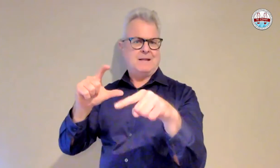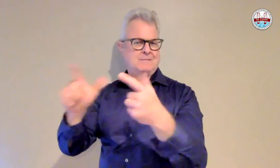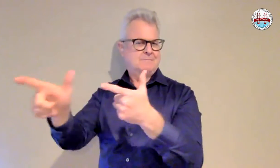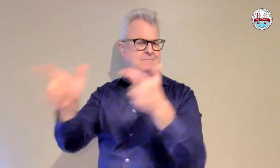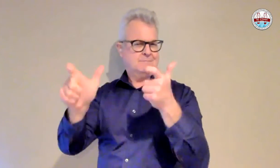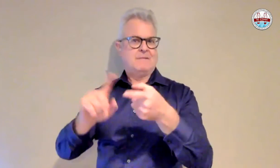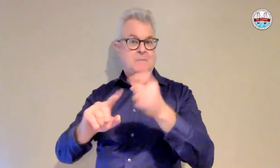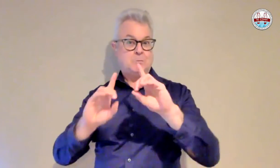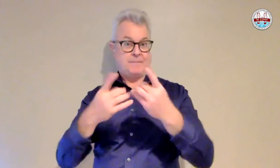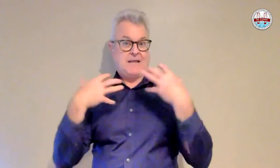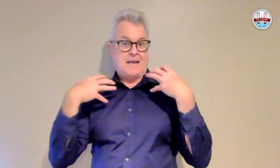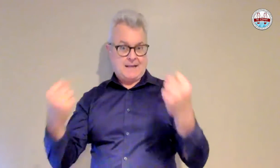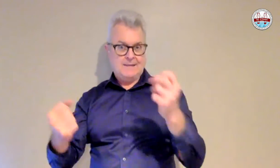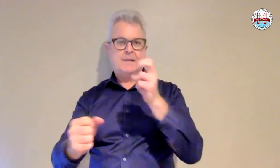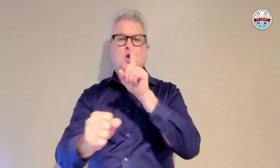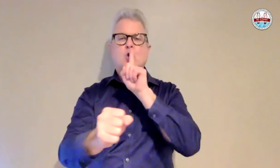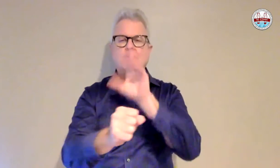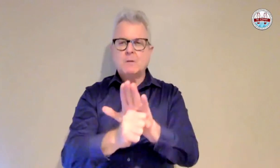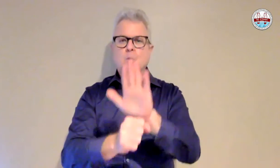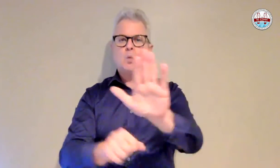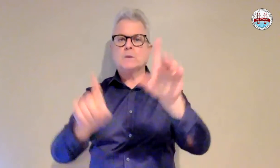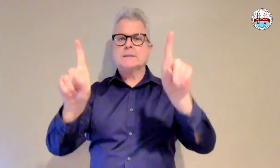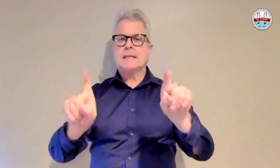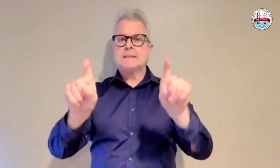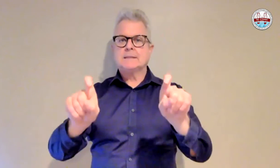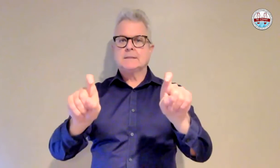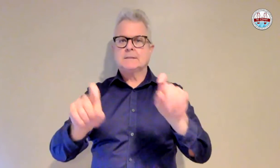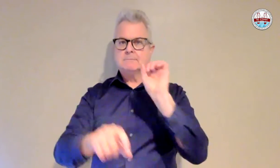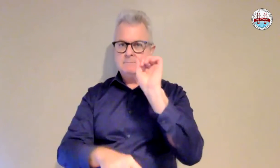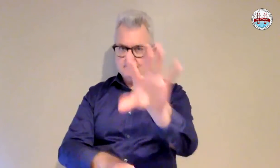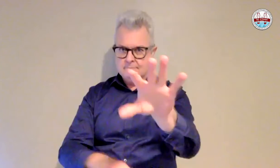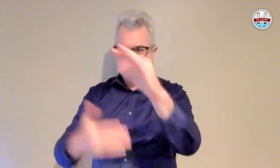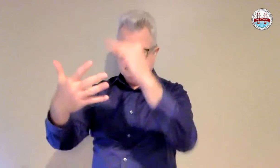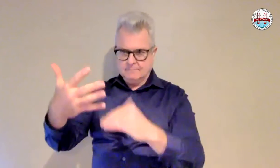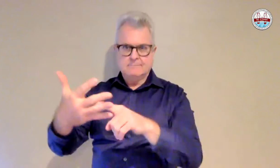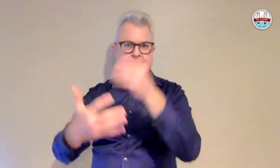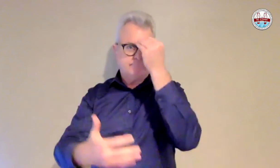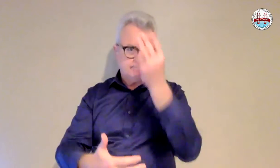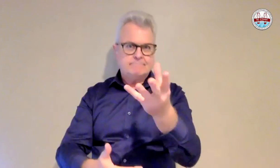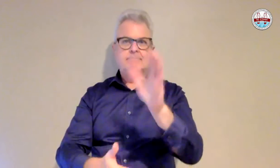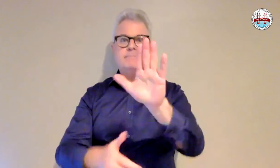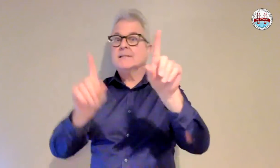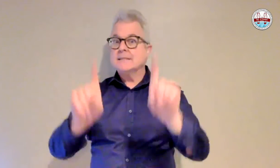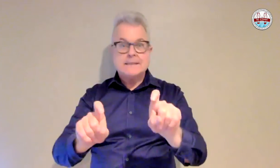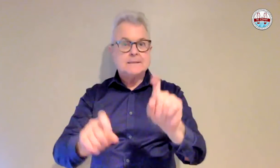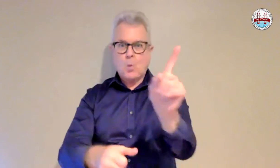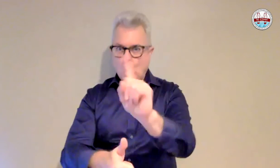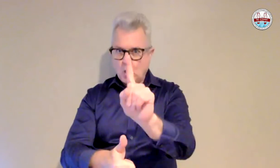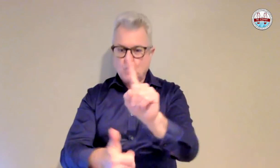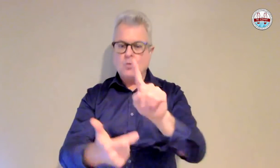you will receive an email from the Department of Health giving you a confirmation of your test date and time with the